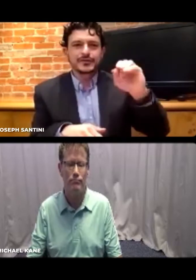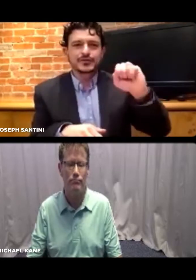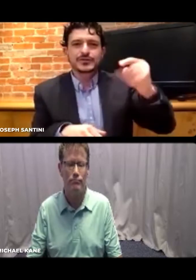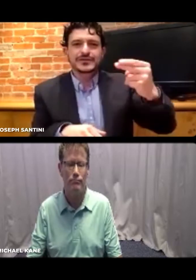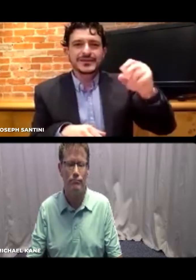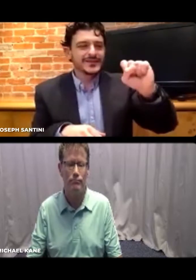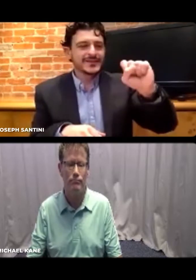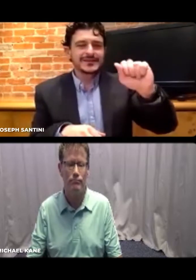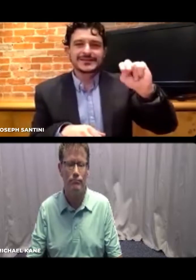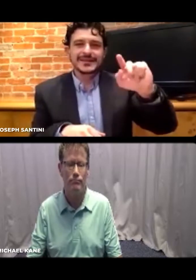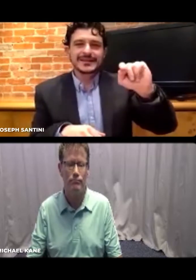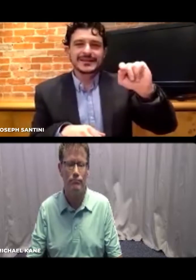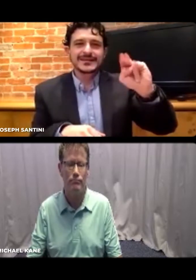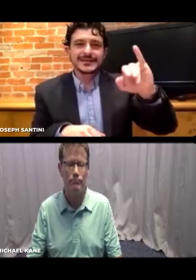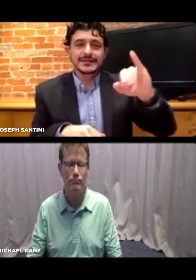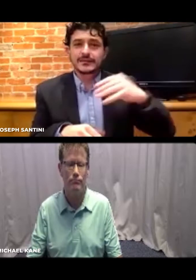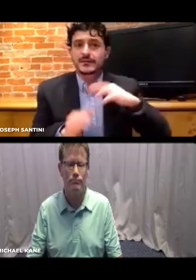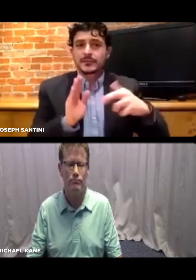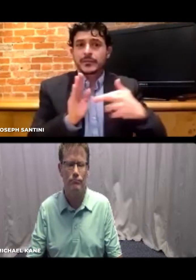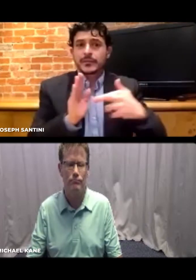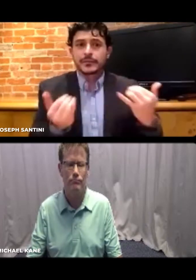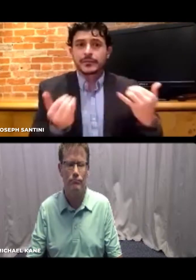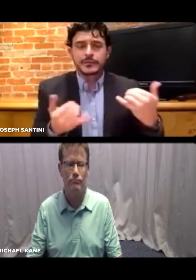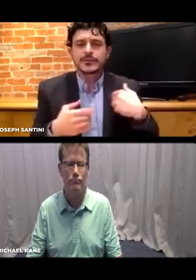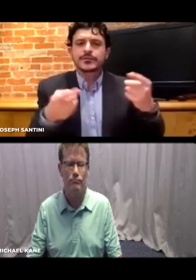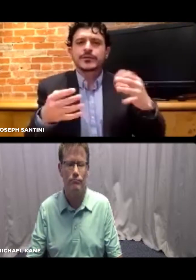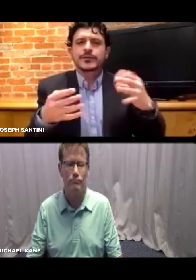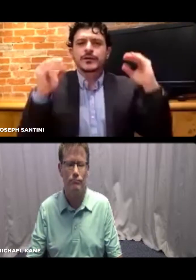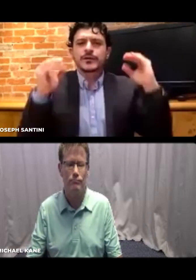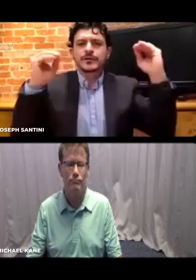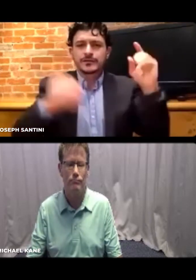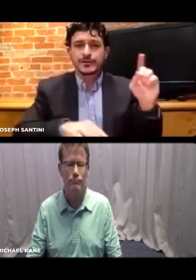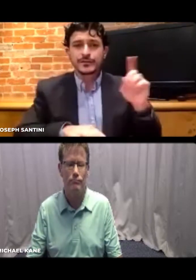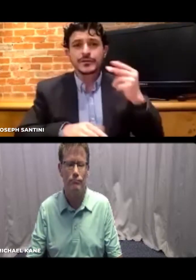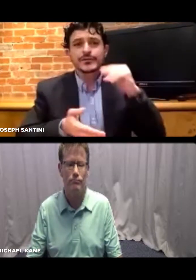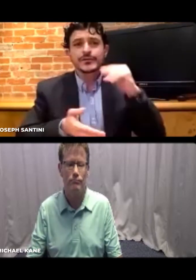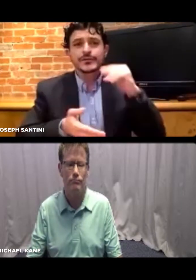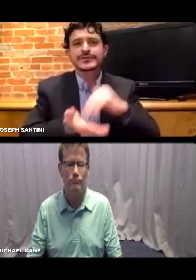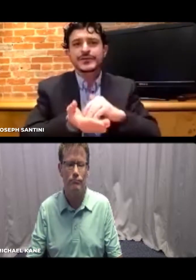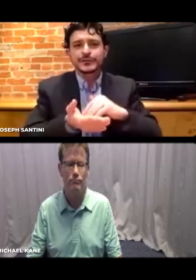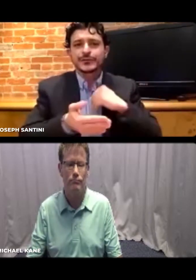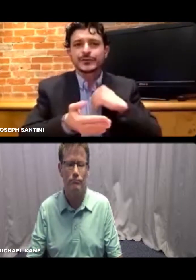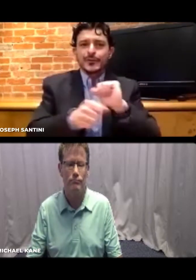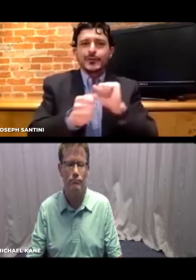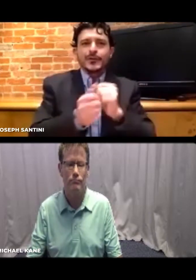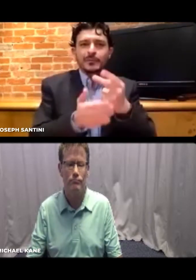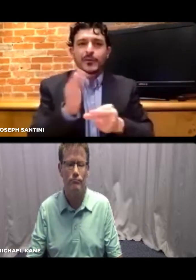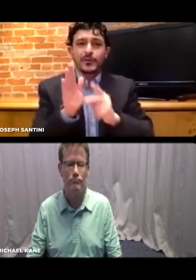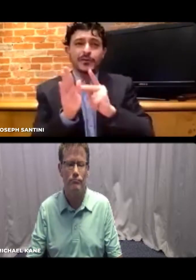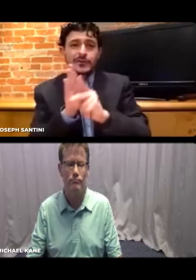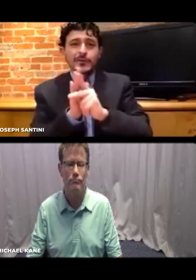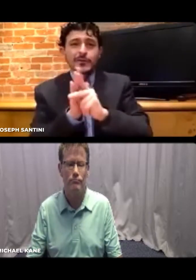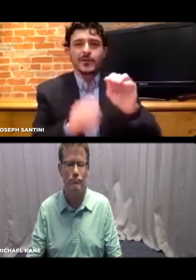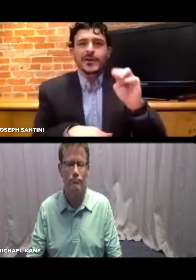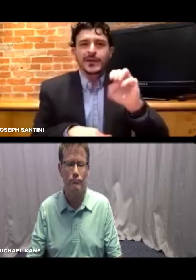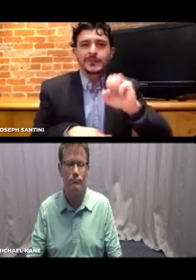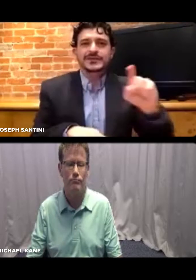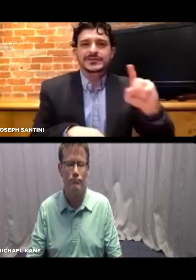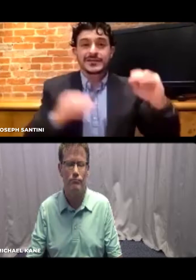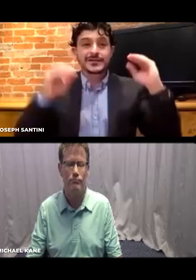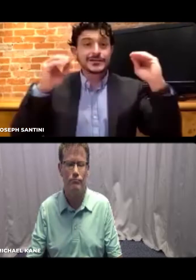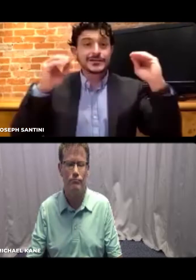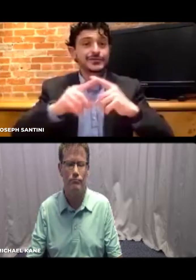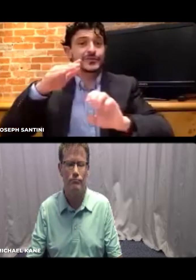Joseph Santini. I'm tonight's host. I'm Director of Instruction at the Laurent Clerc National Deaf